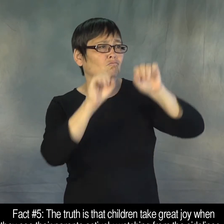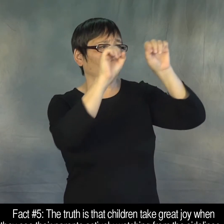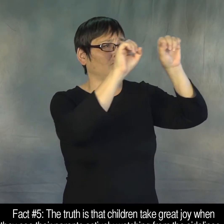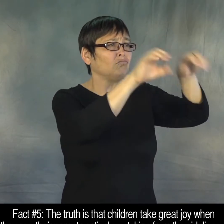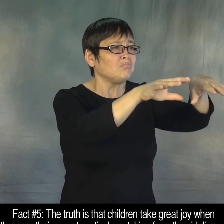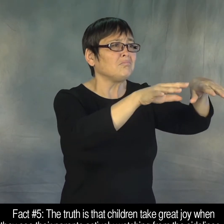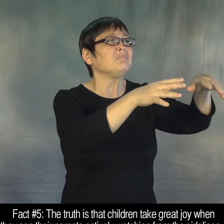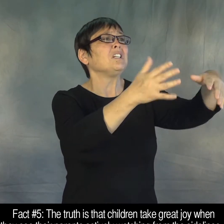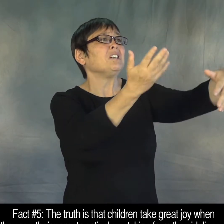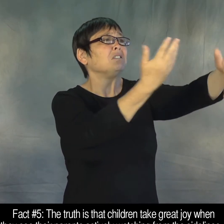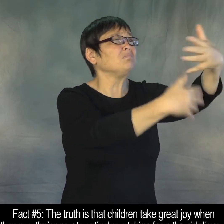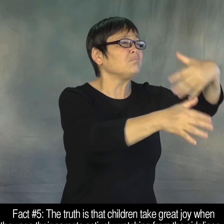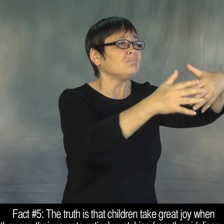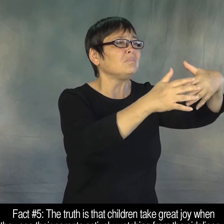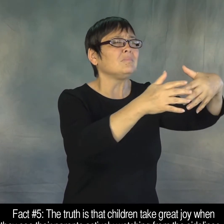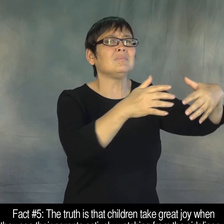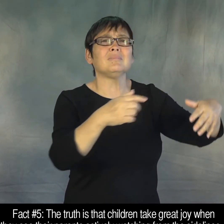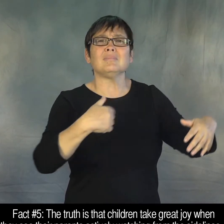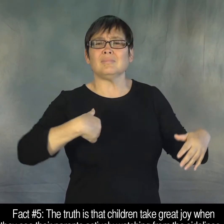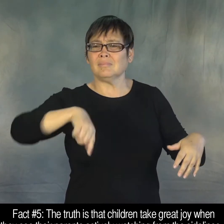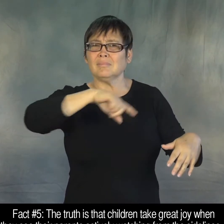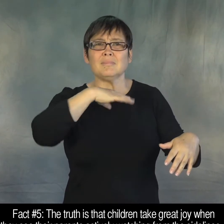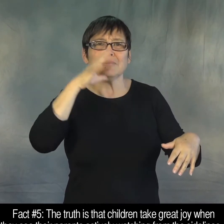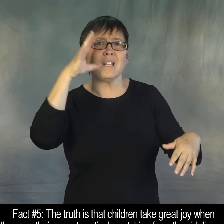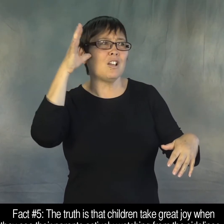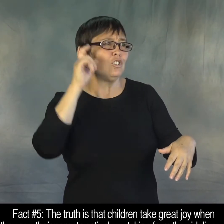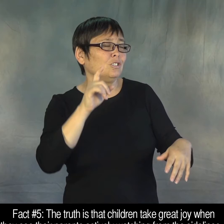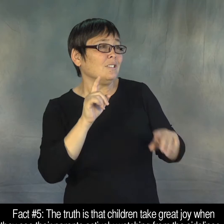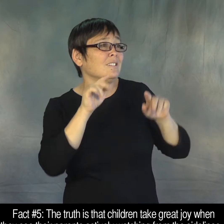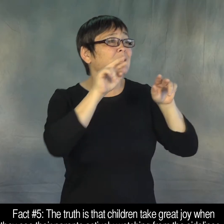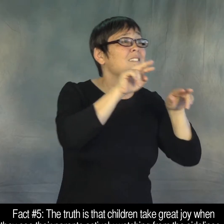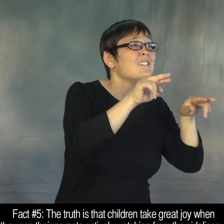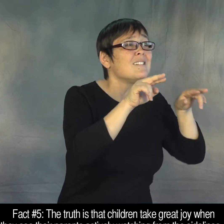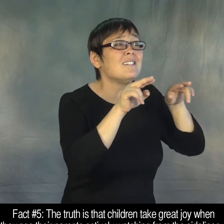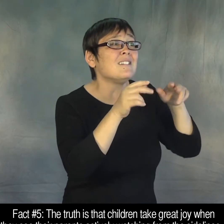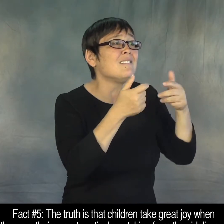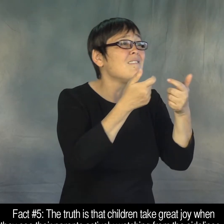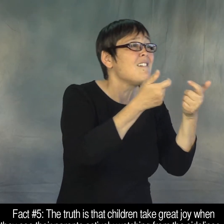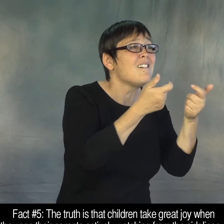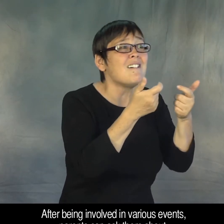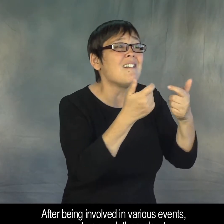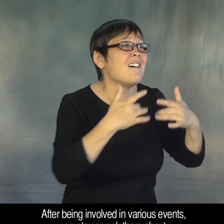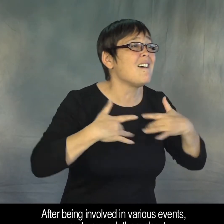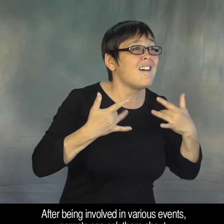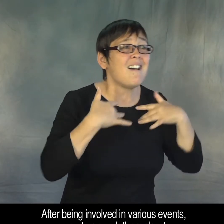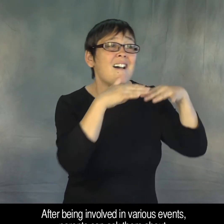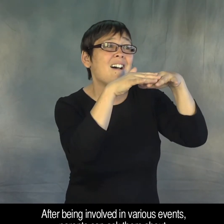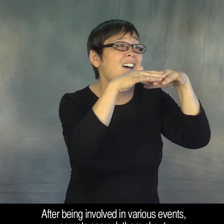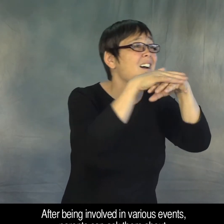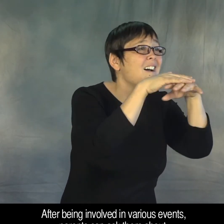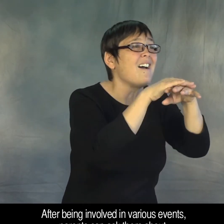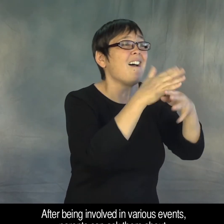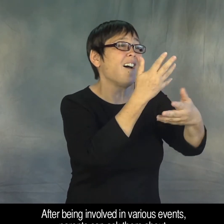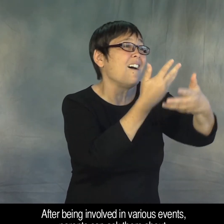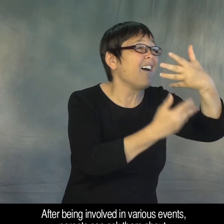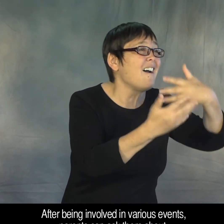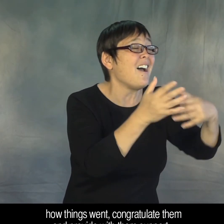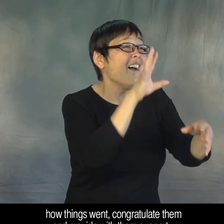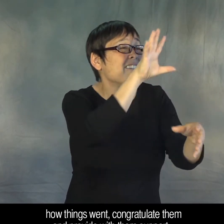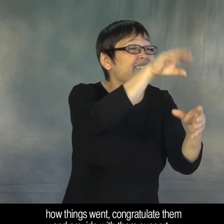children take great joy when they see their parents actively watching from the sidelines After being involved in various events, parents can